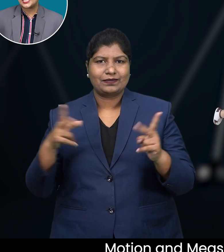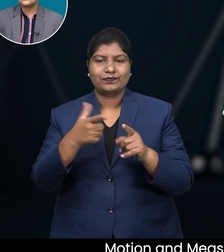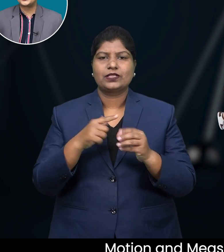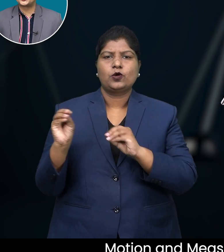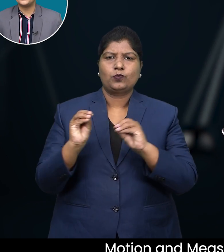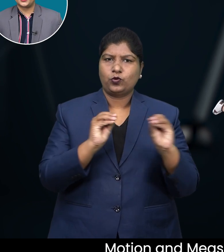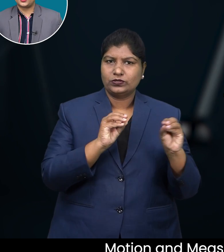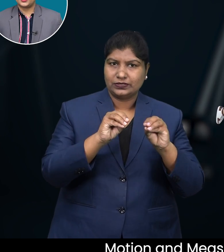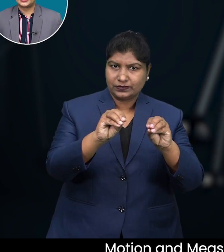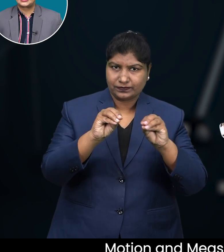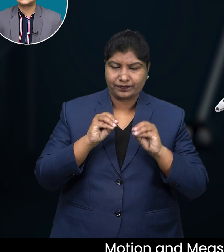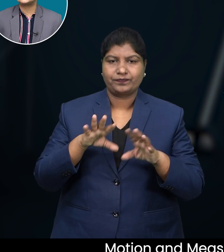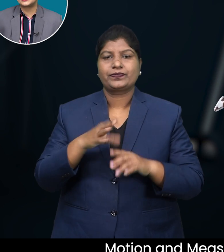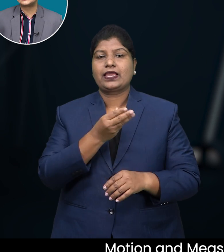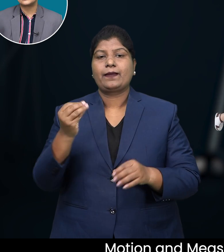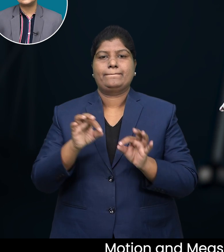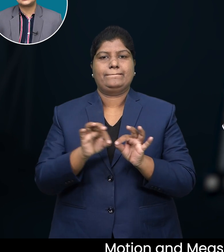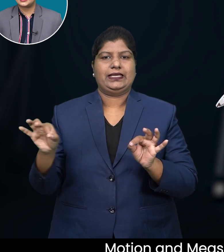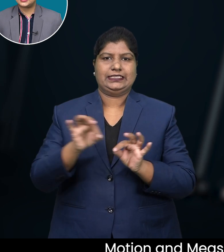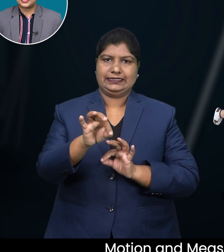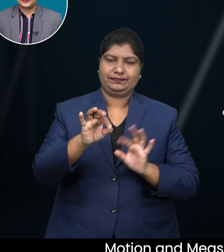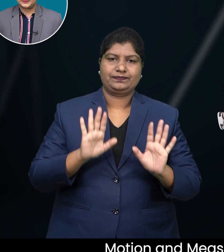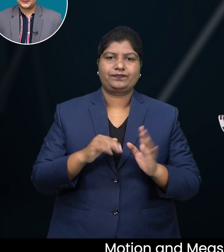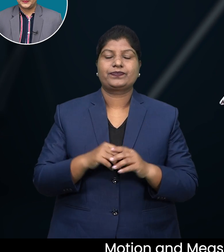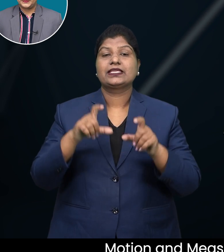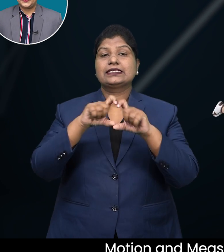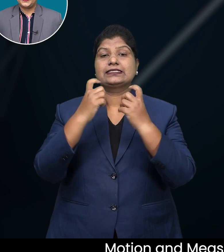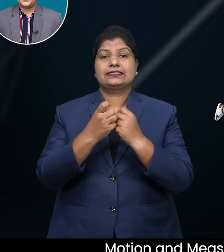Motion and Measurement, Class 6, Science.